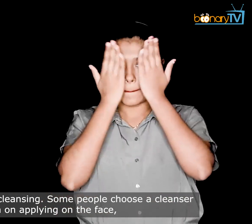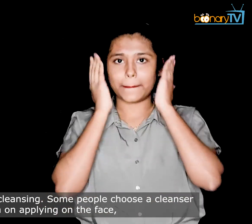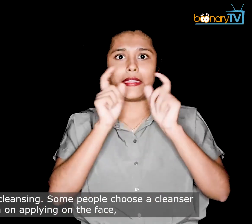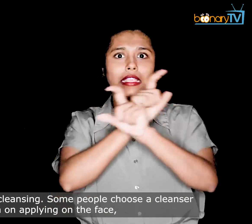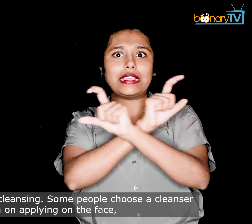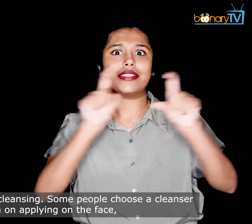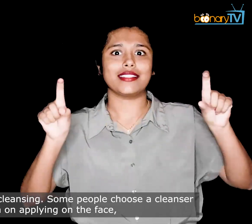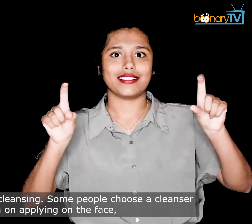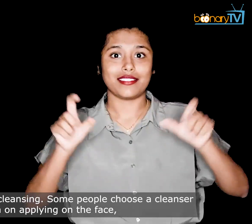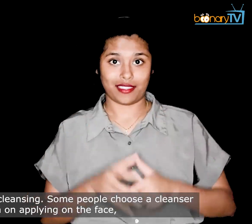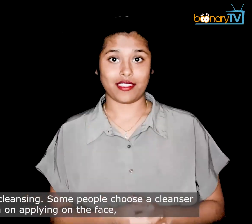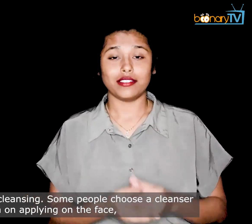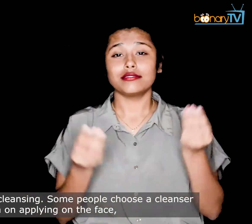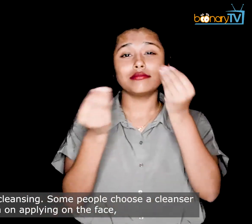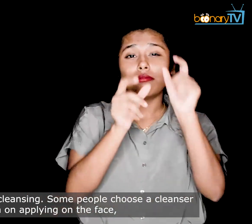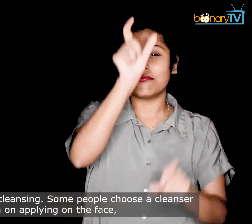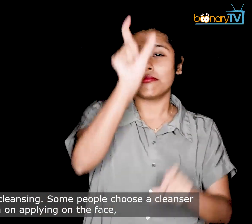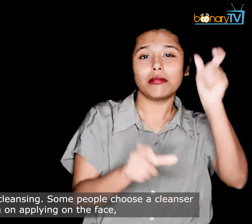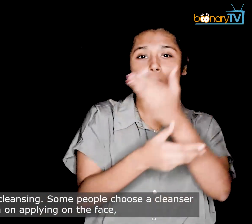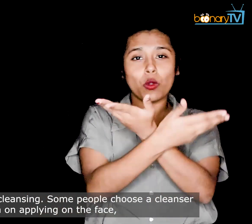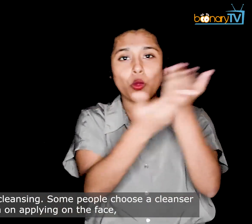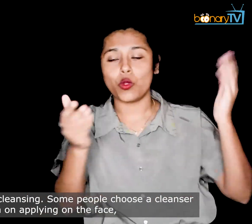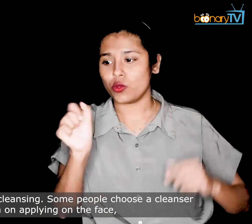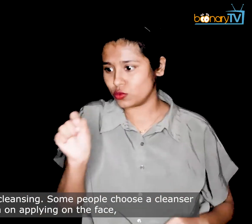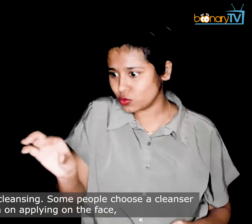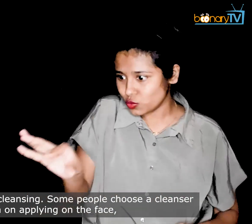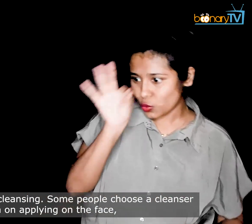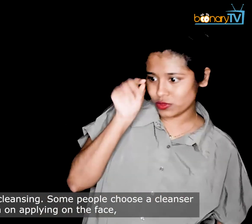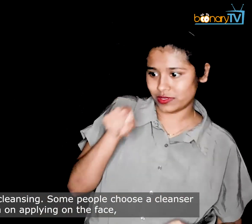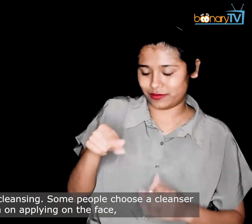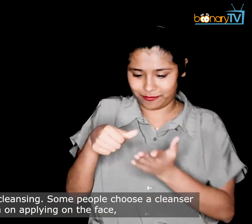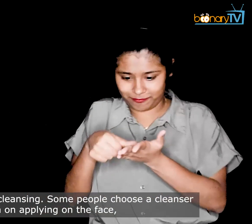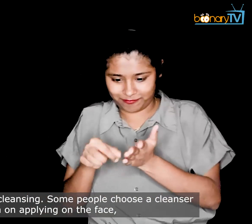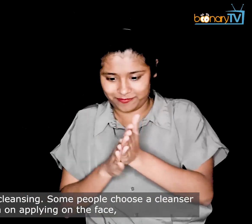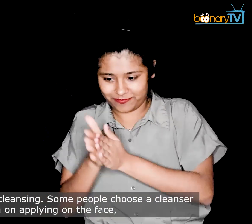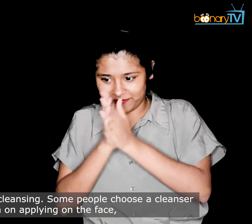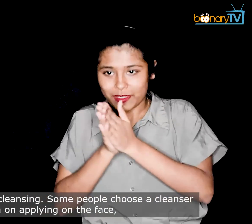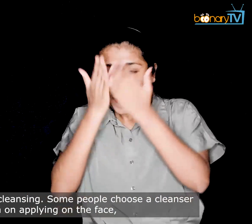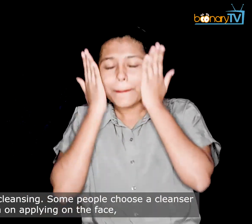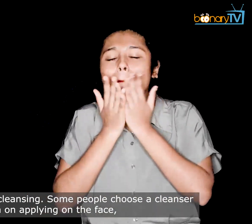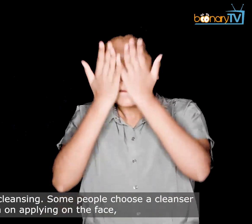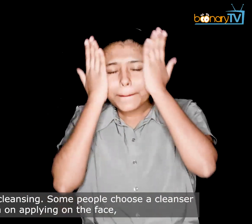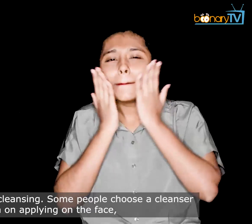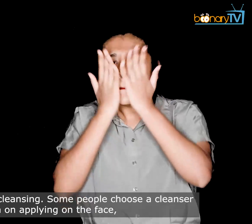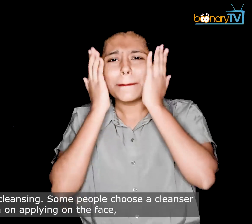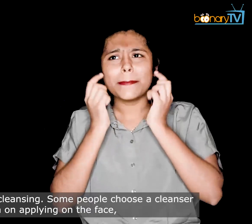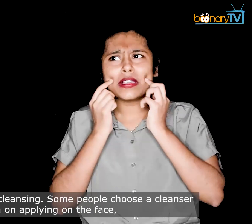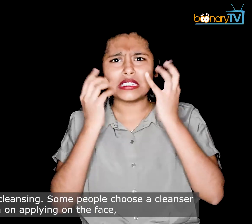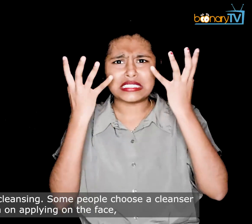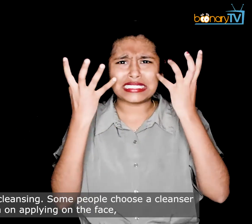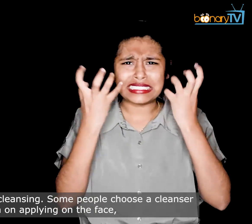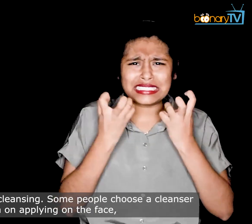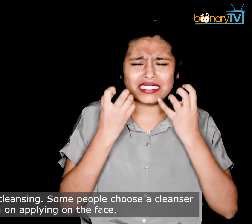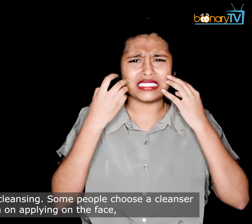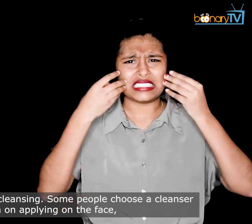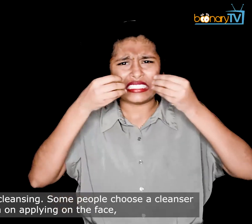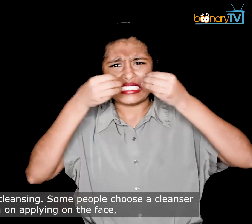Cleansing. Some people choose a cleanser which on applying on the face